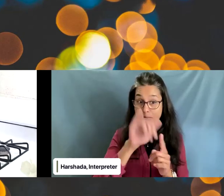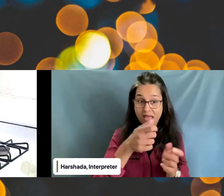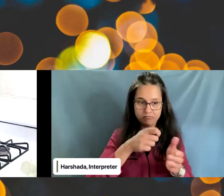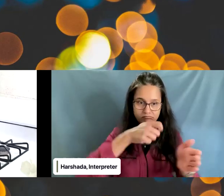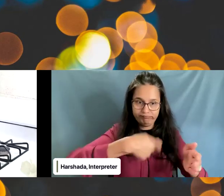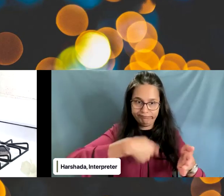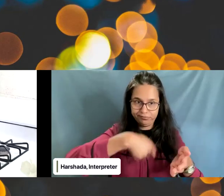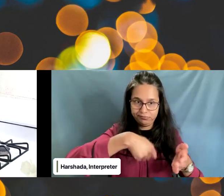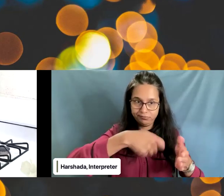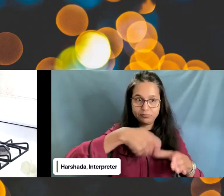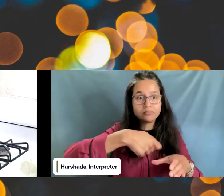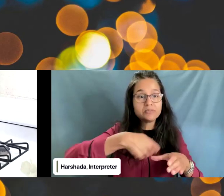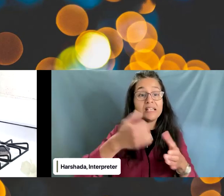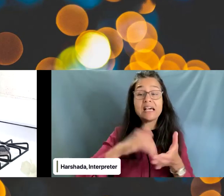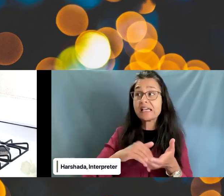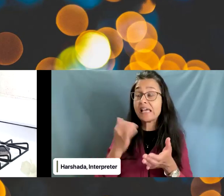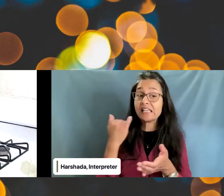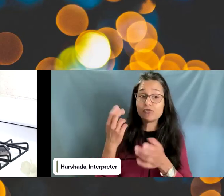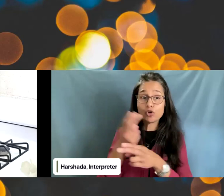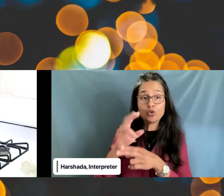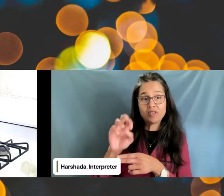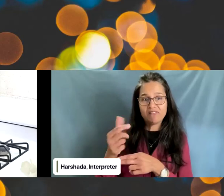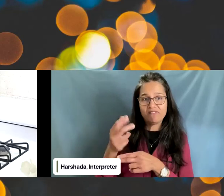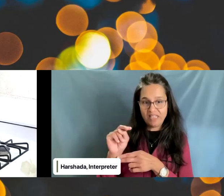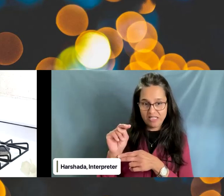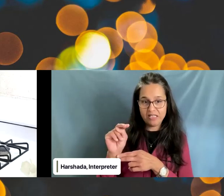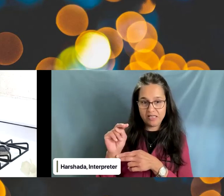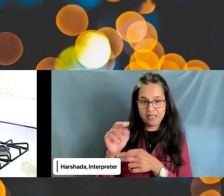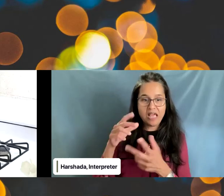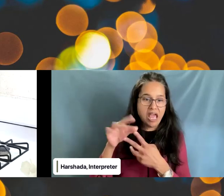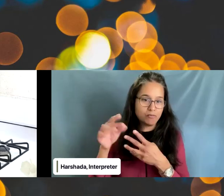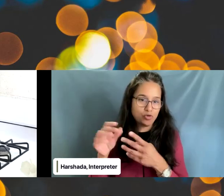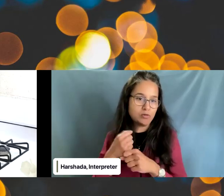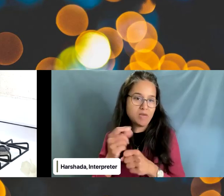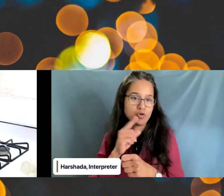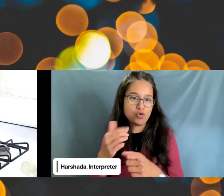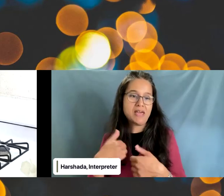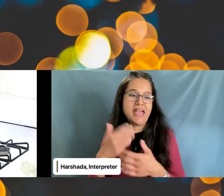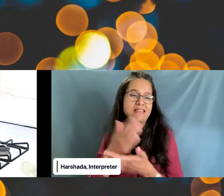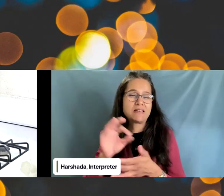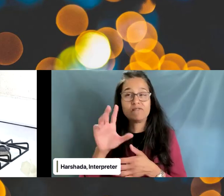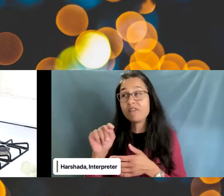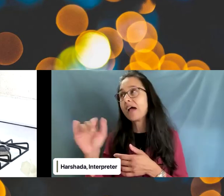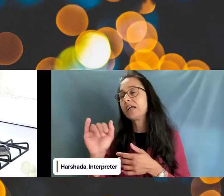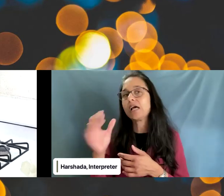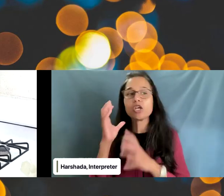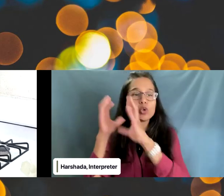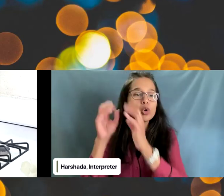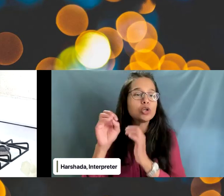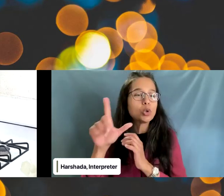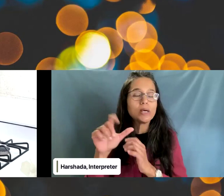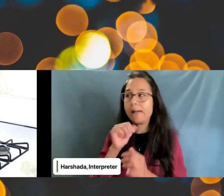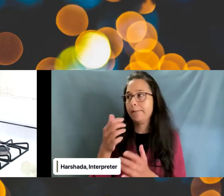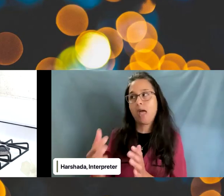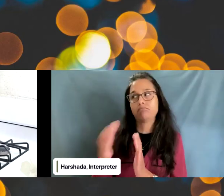Again, if you're using a vegan alternative, just make sure it's got some fat to it. Maybe coconut oil, I guess. I'm not an expert in that